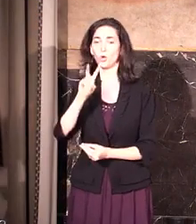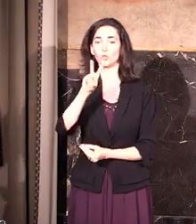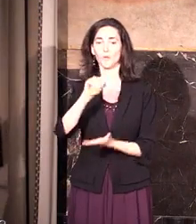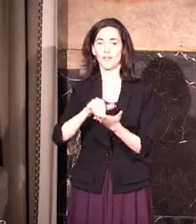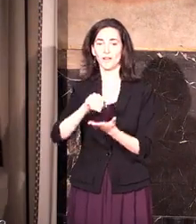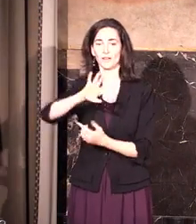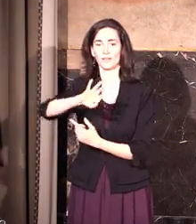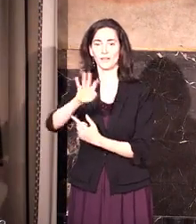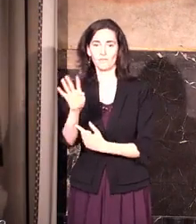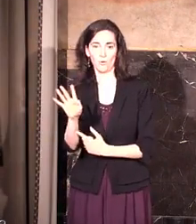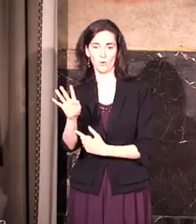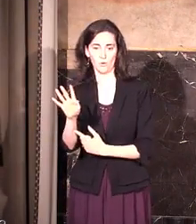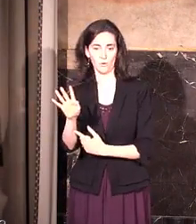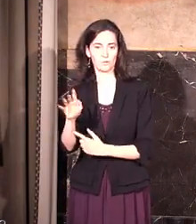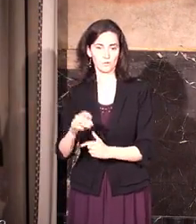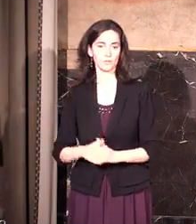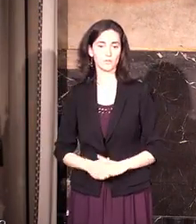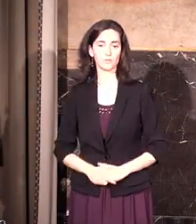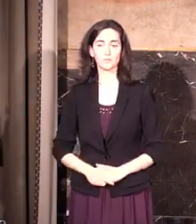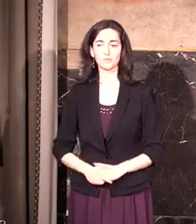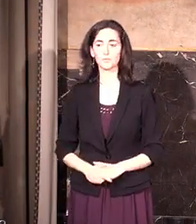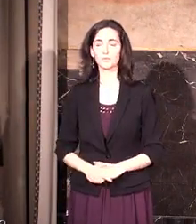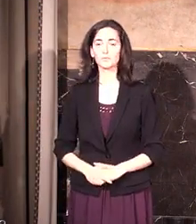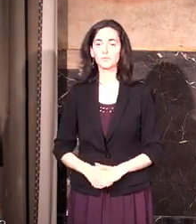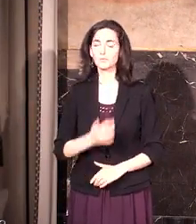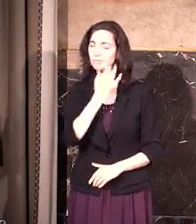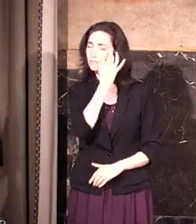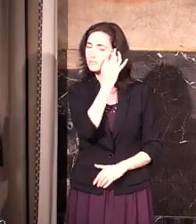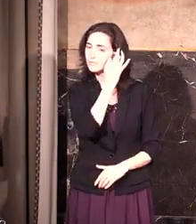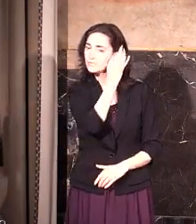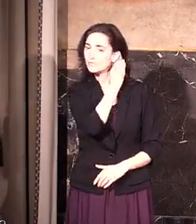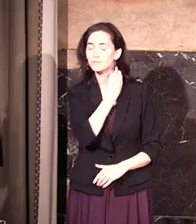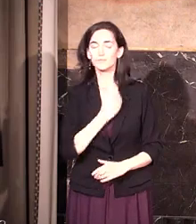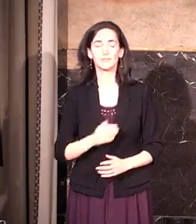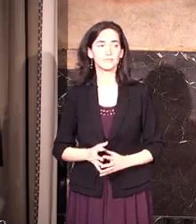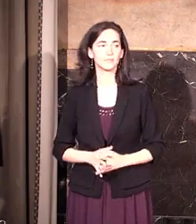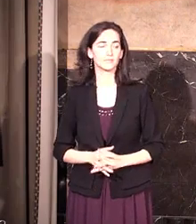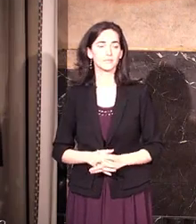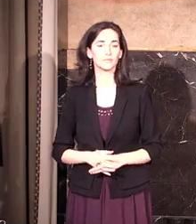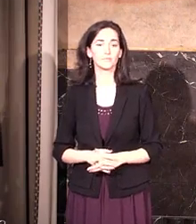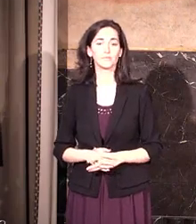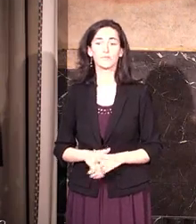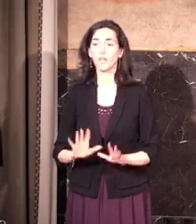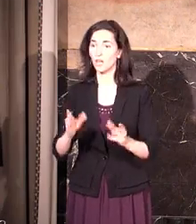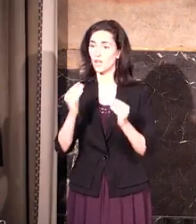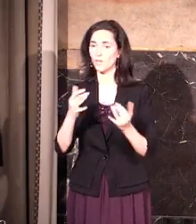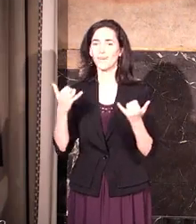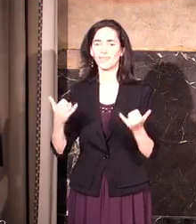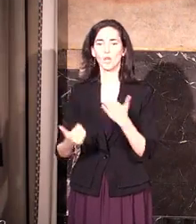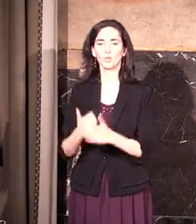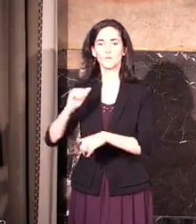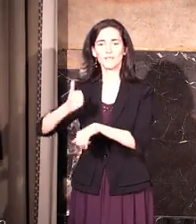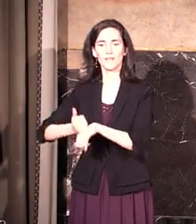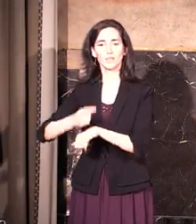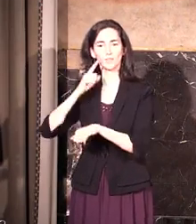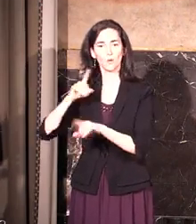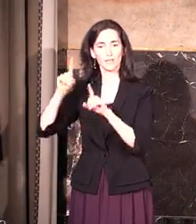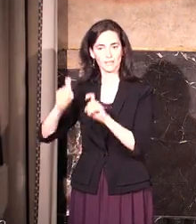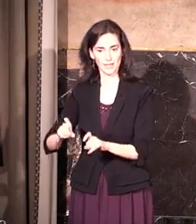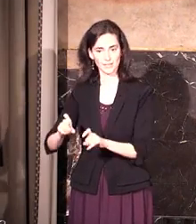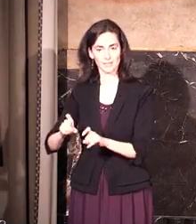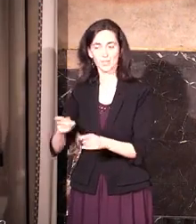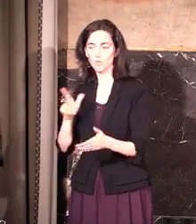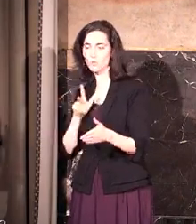2,094. I did want to point out that there are new drive-through COVID-19 testing sites opening in Calcasieu